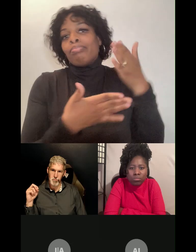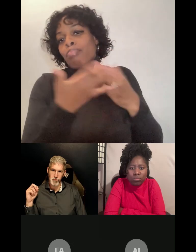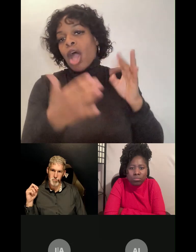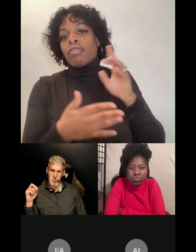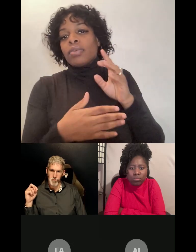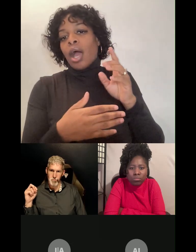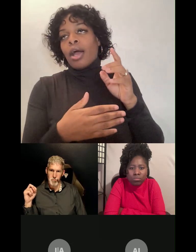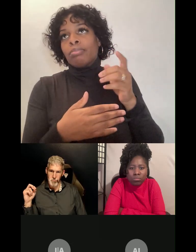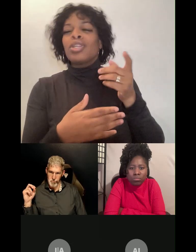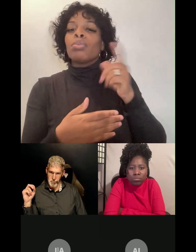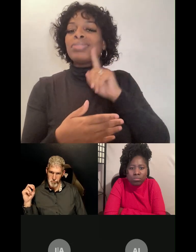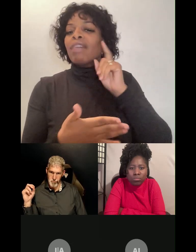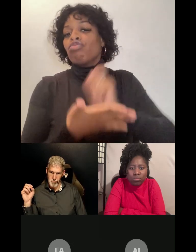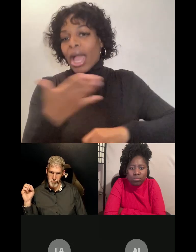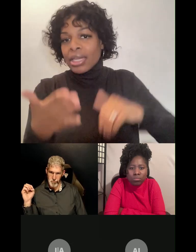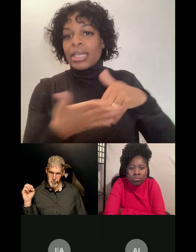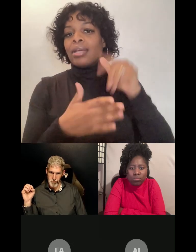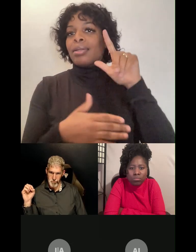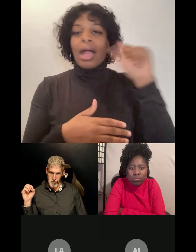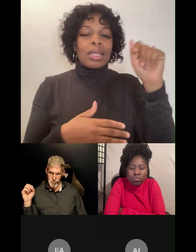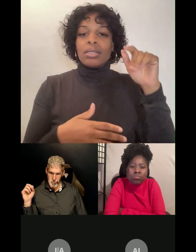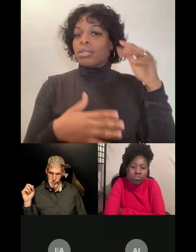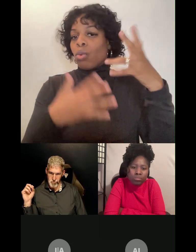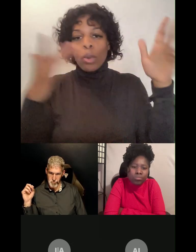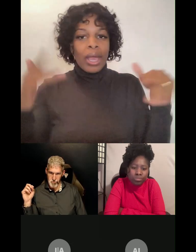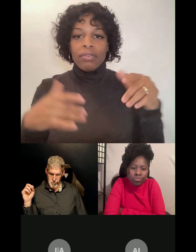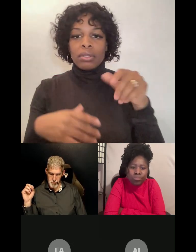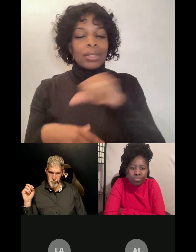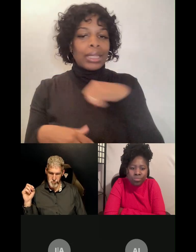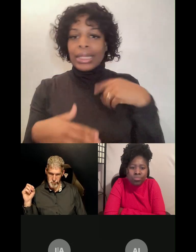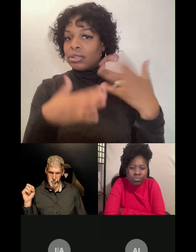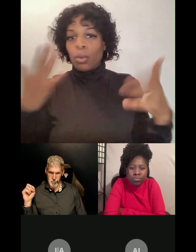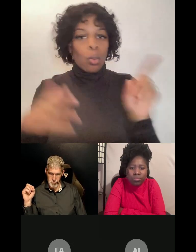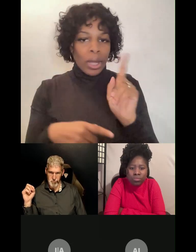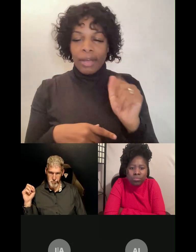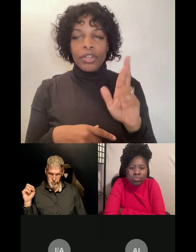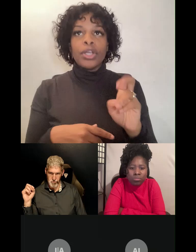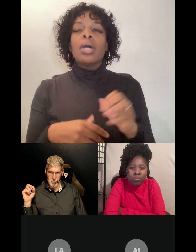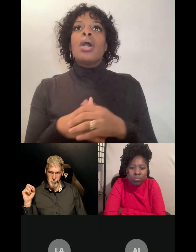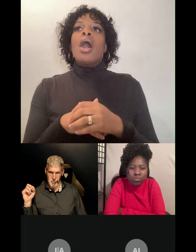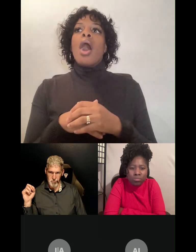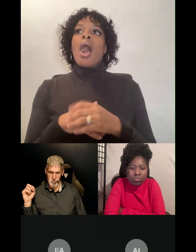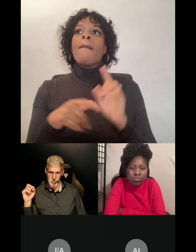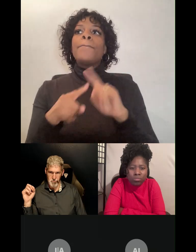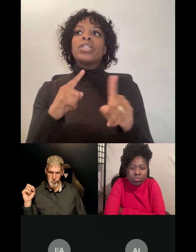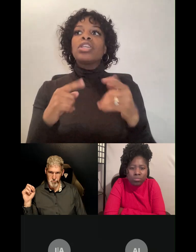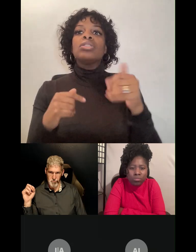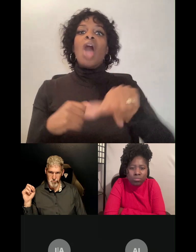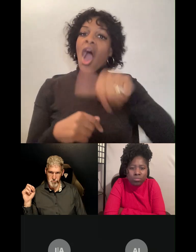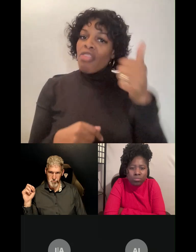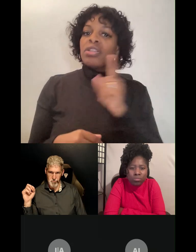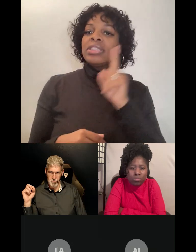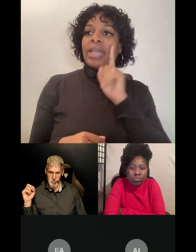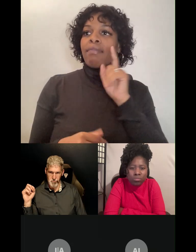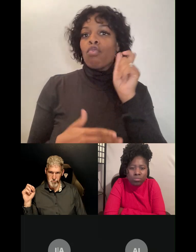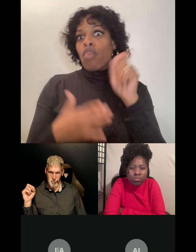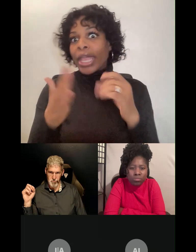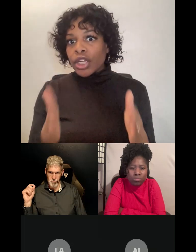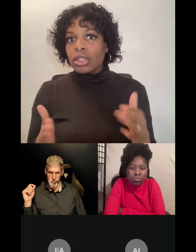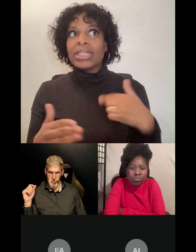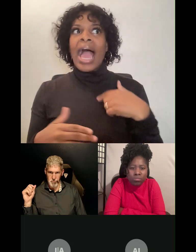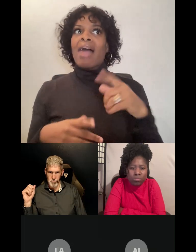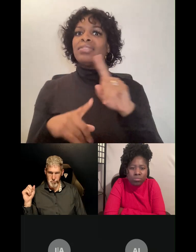already part of Step Mitre in LA, wherever, Atlanta, wherever. But there's other